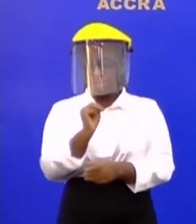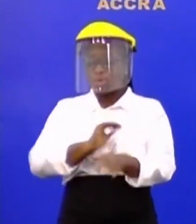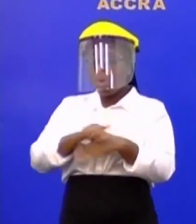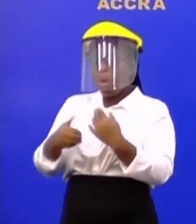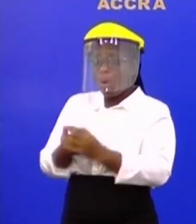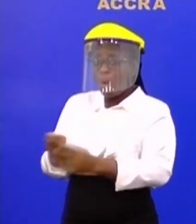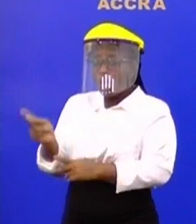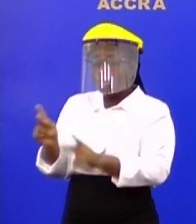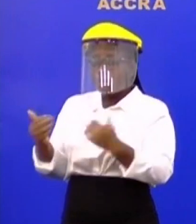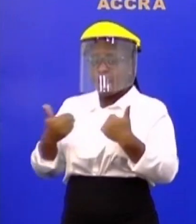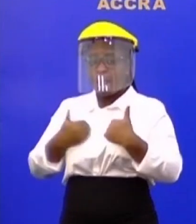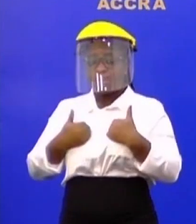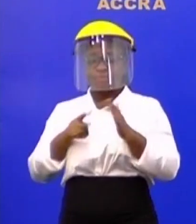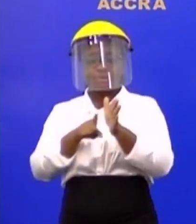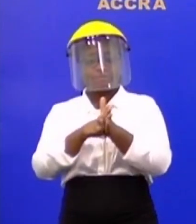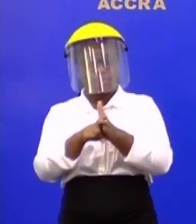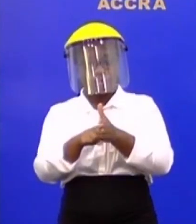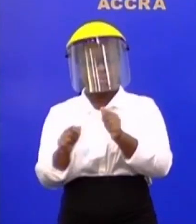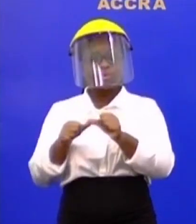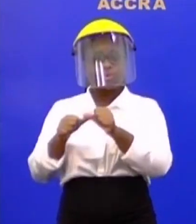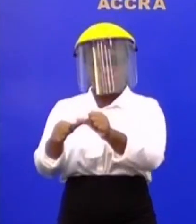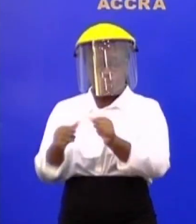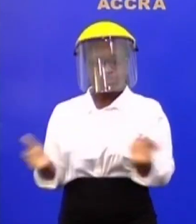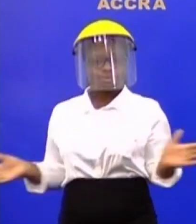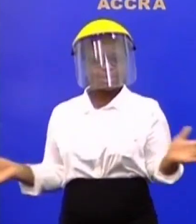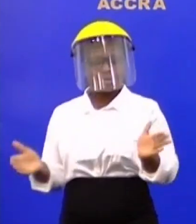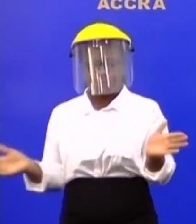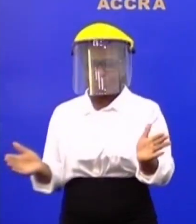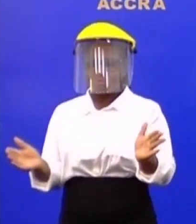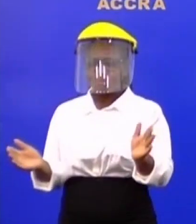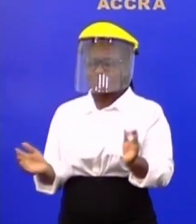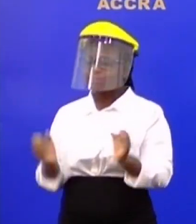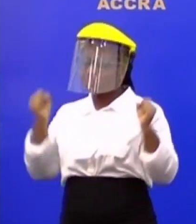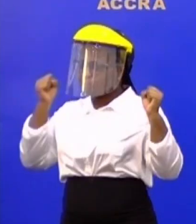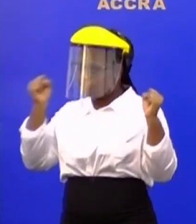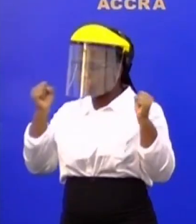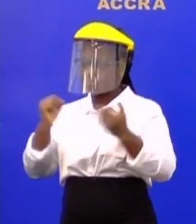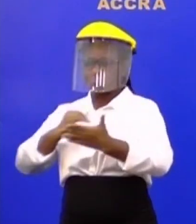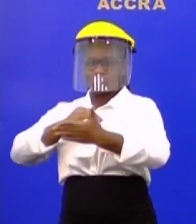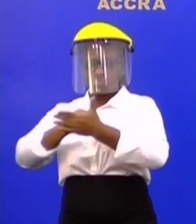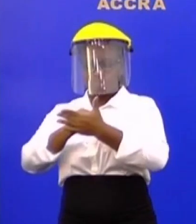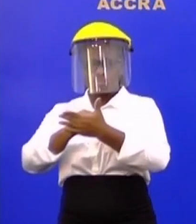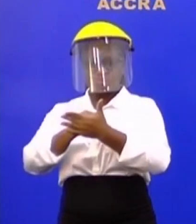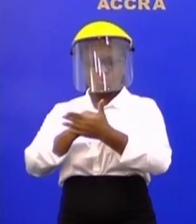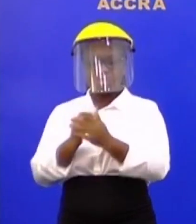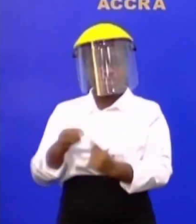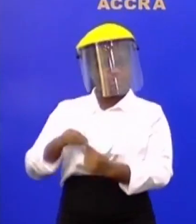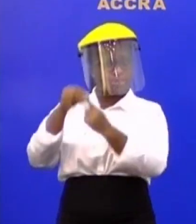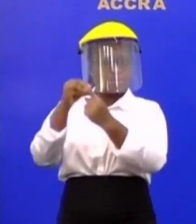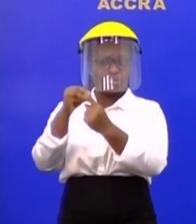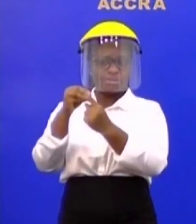who are battling the virus, and we continue to encourage strict compliance to the preventive etiquette,